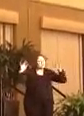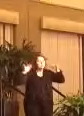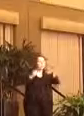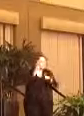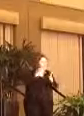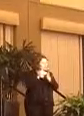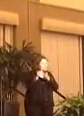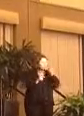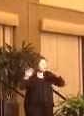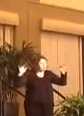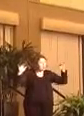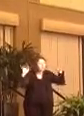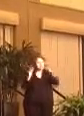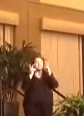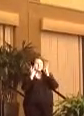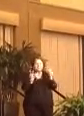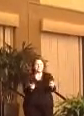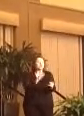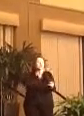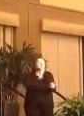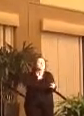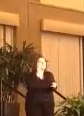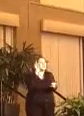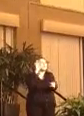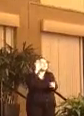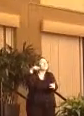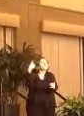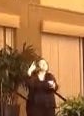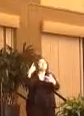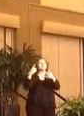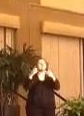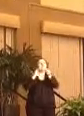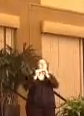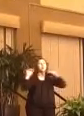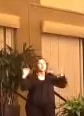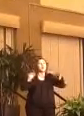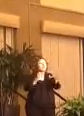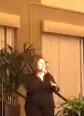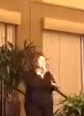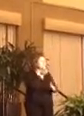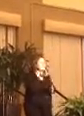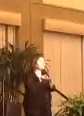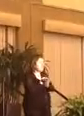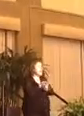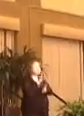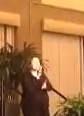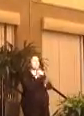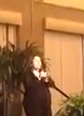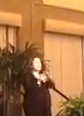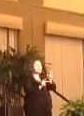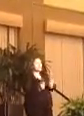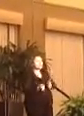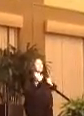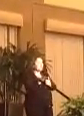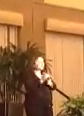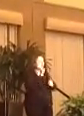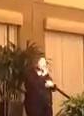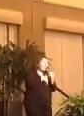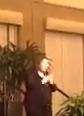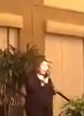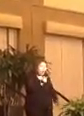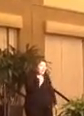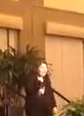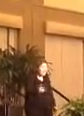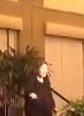million people go out to see it. It's something ridiculous. It's a huge number. And there's only like 4 million people that live in Toronto. And so like they're not all gay. In